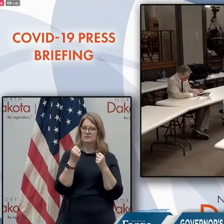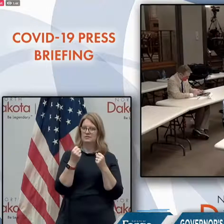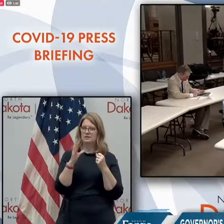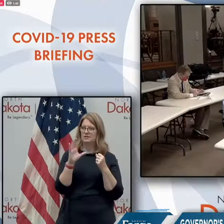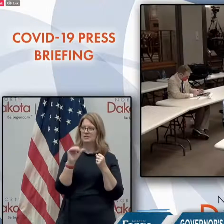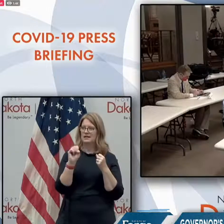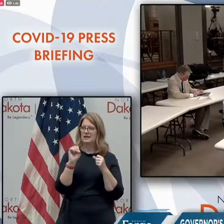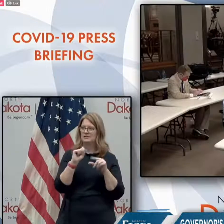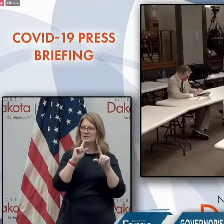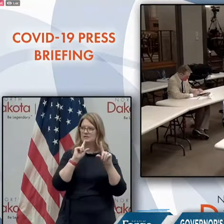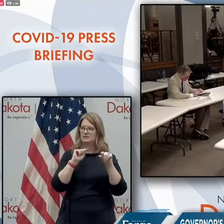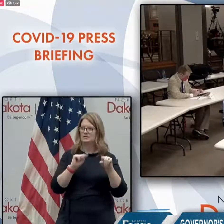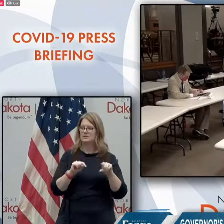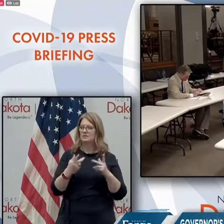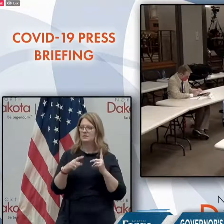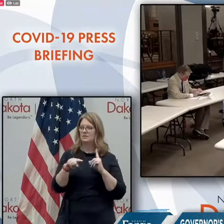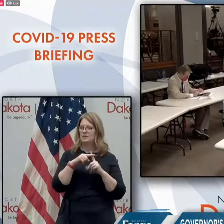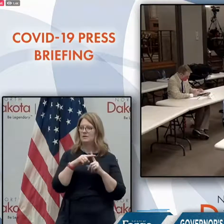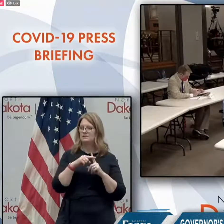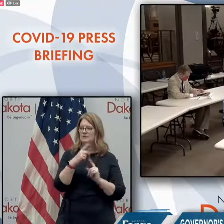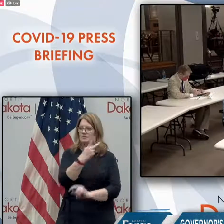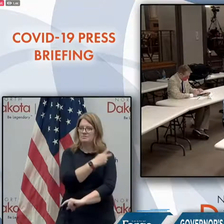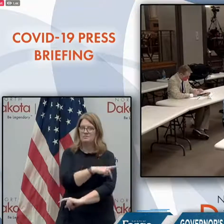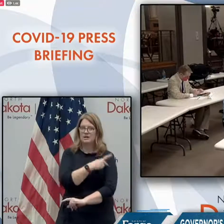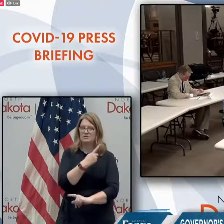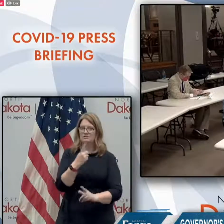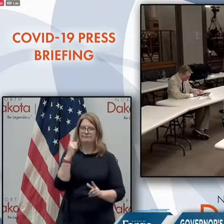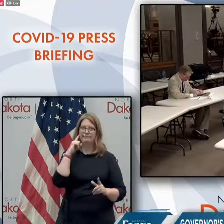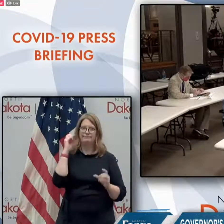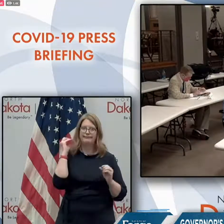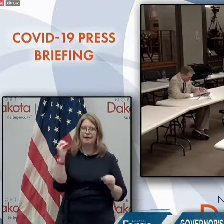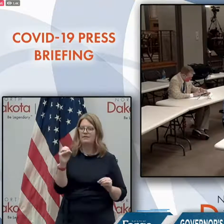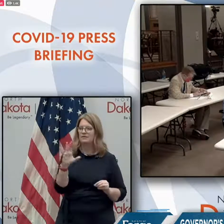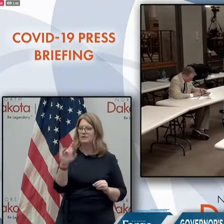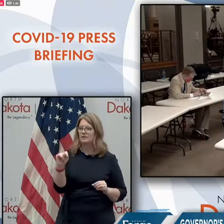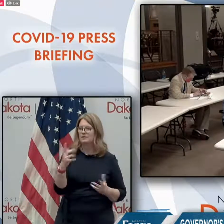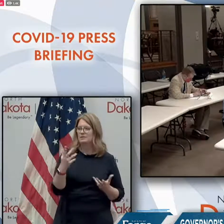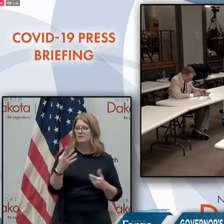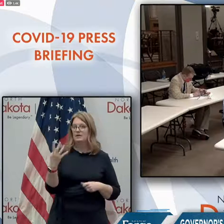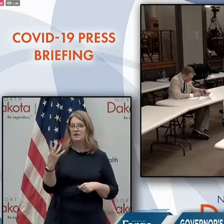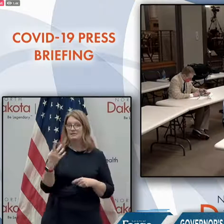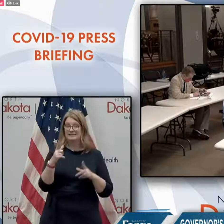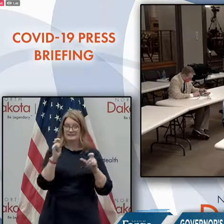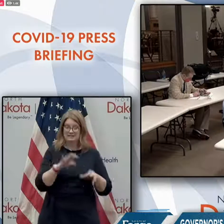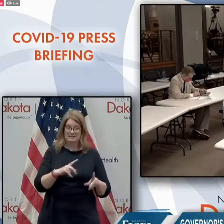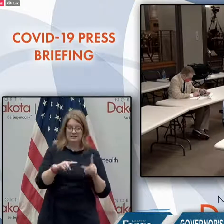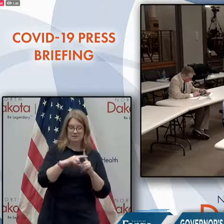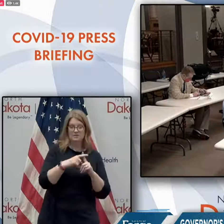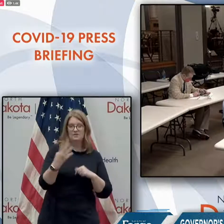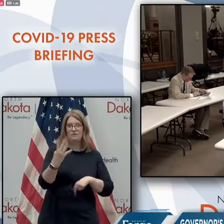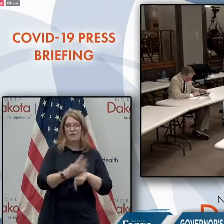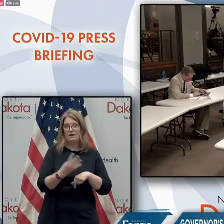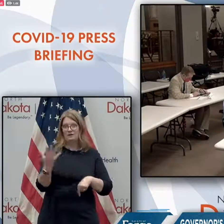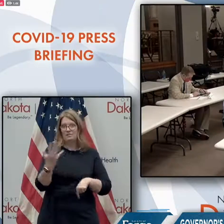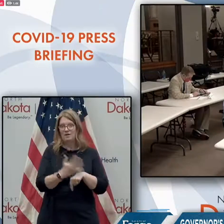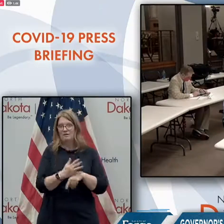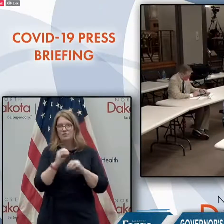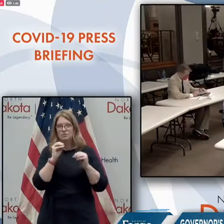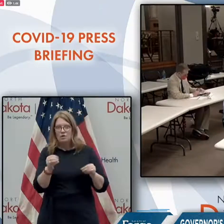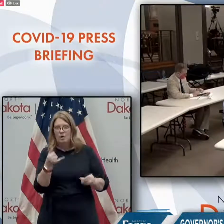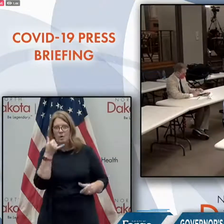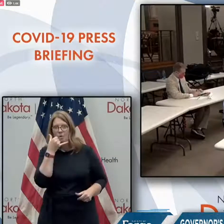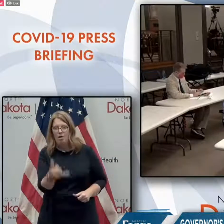Minot area where positive patients haven't heard from contact tracers as many as 4 or 5 days after testing positive.